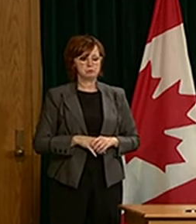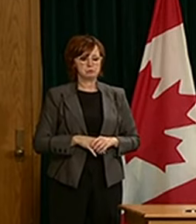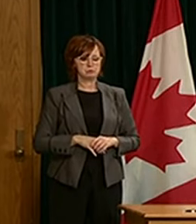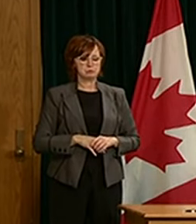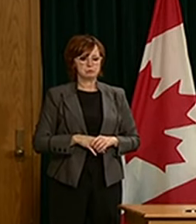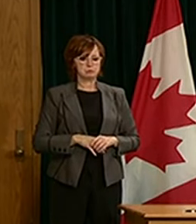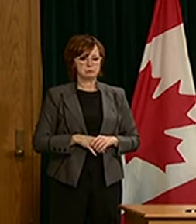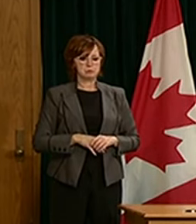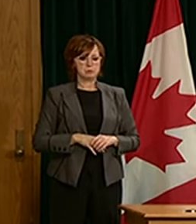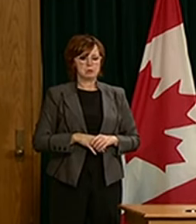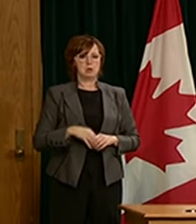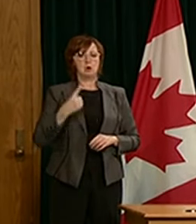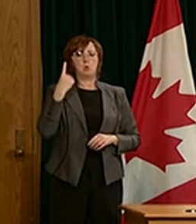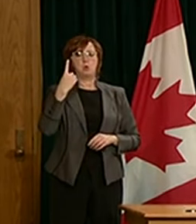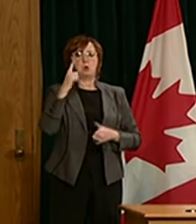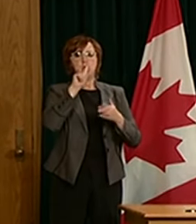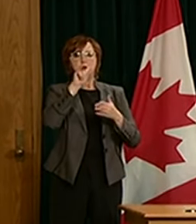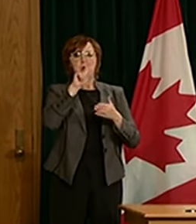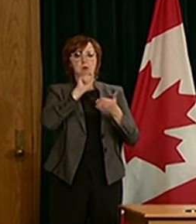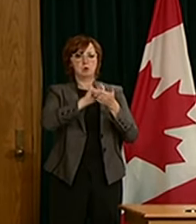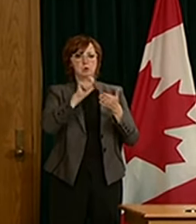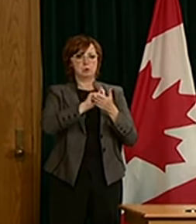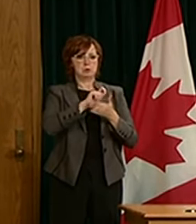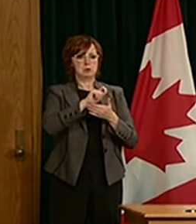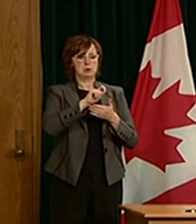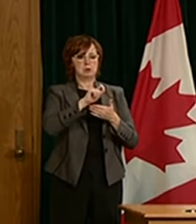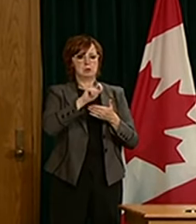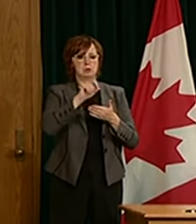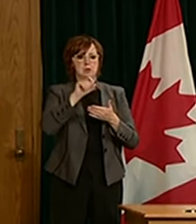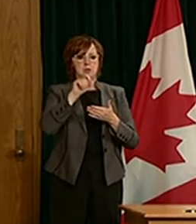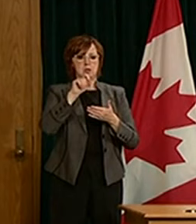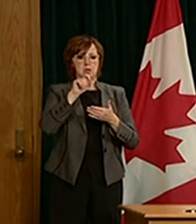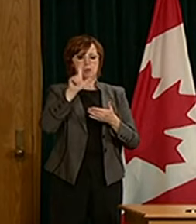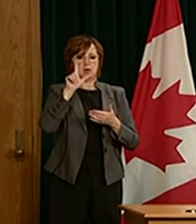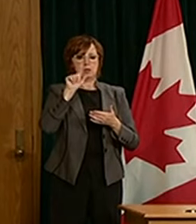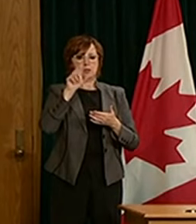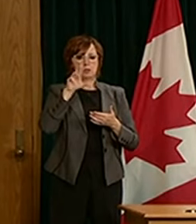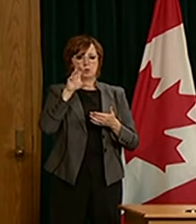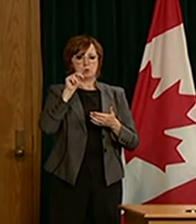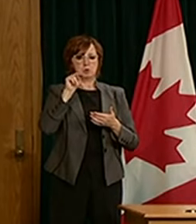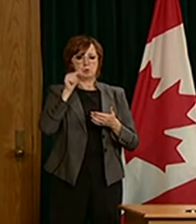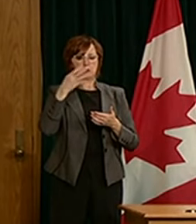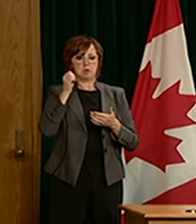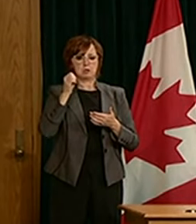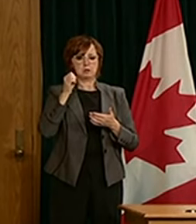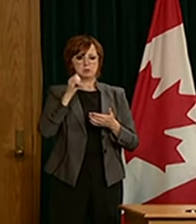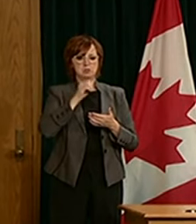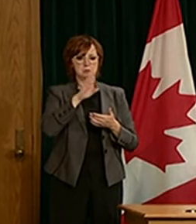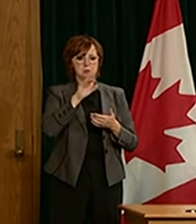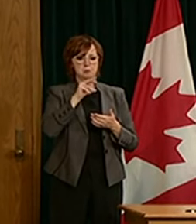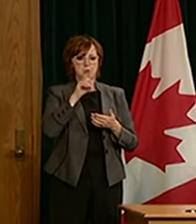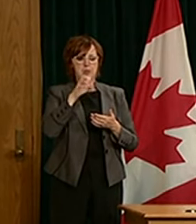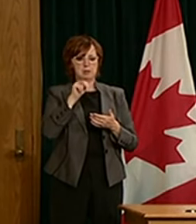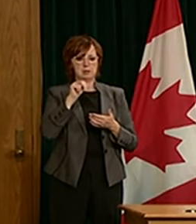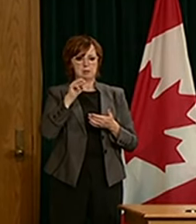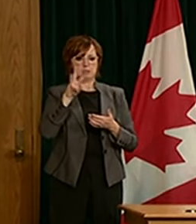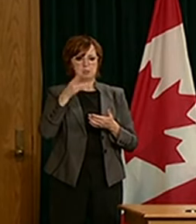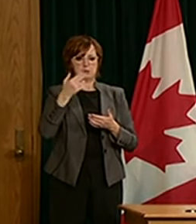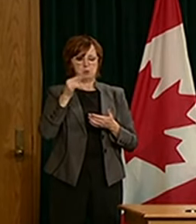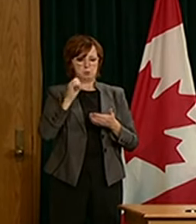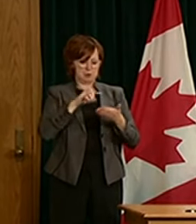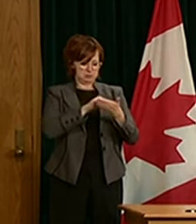We have a written question from Brandon White with NBC News Radio in La Ronge. He asks, are we going to have access to